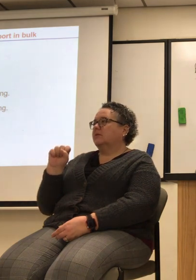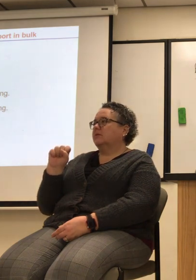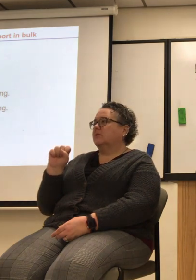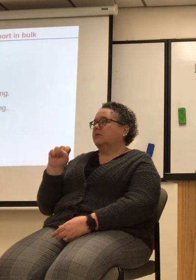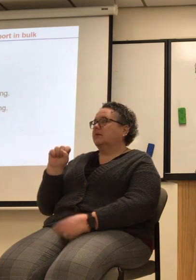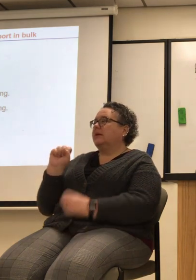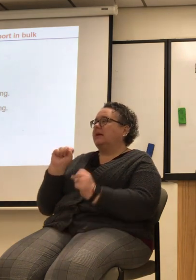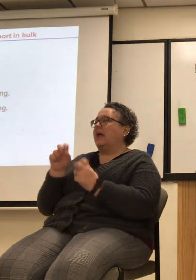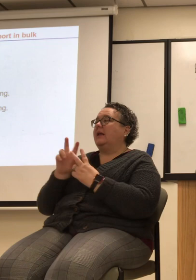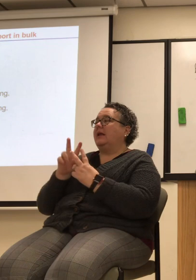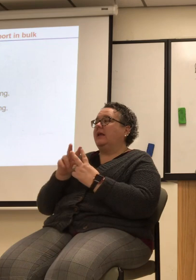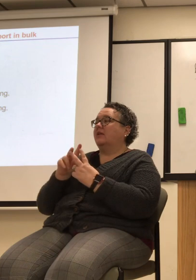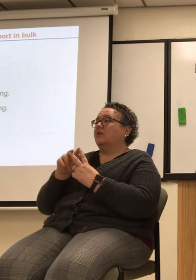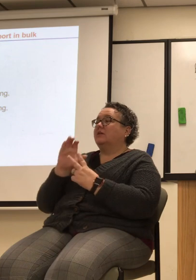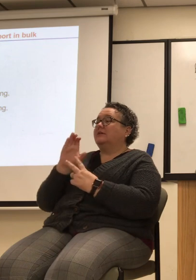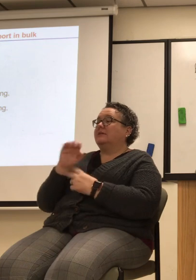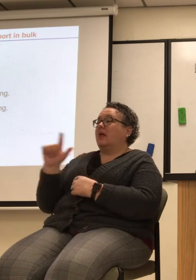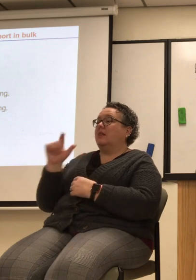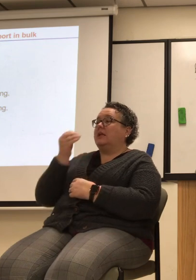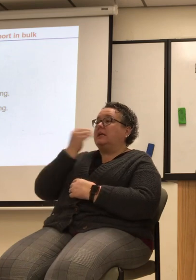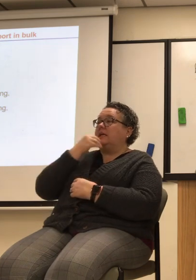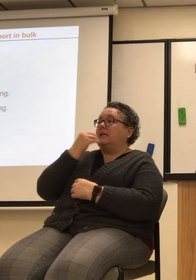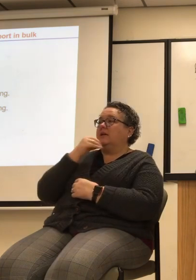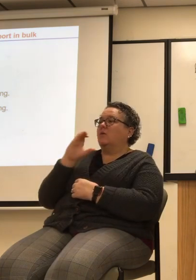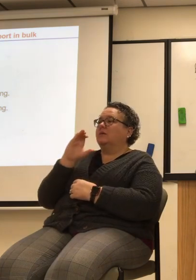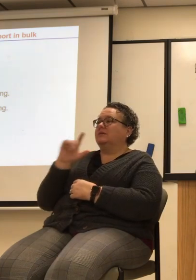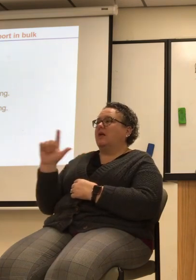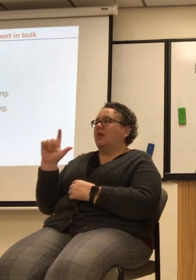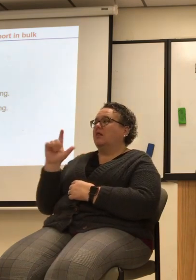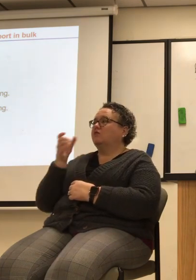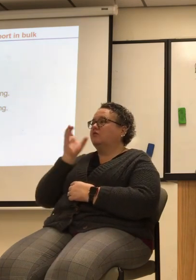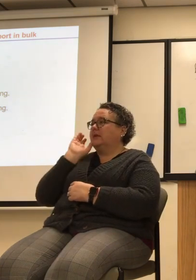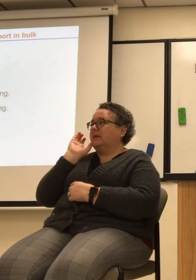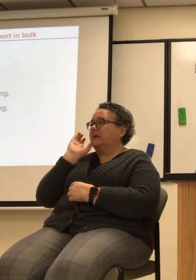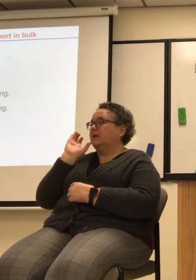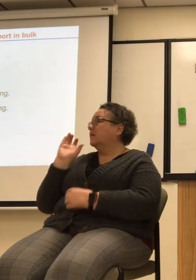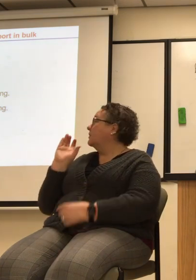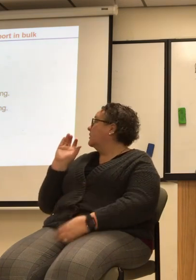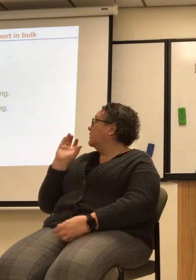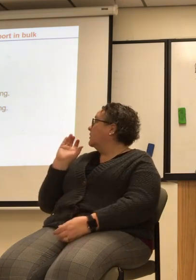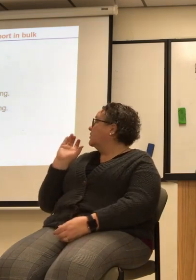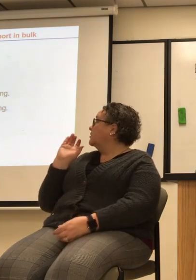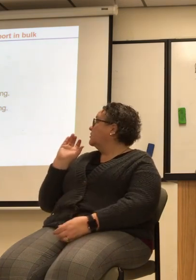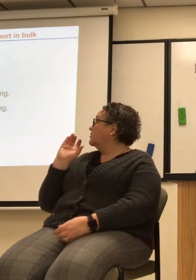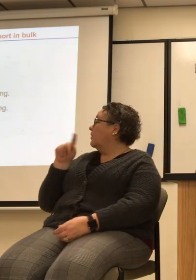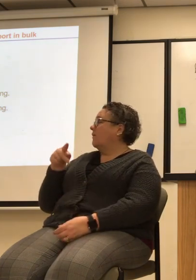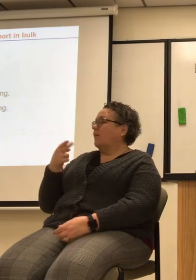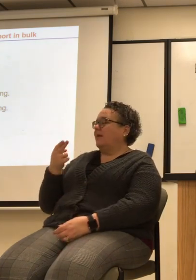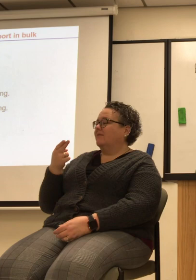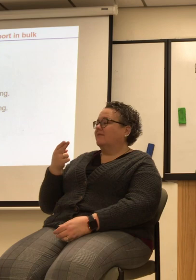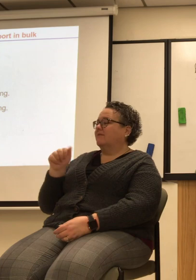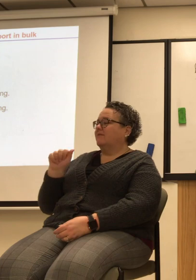It can either be cell eating or cell drinking. So phago and pinocytosis are types of endocytosis.